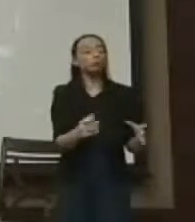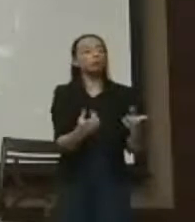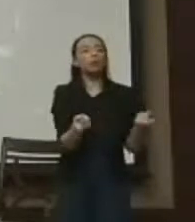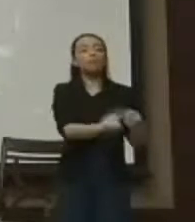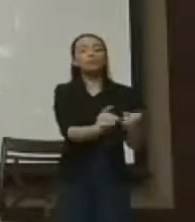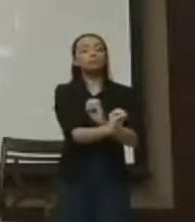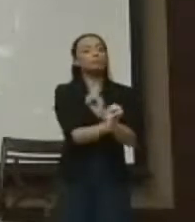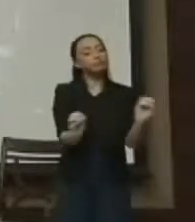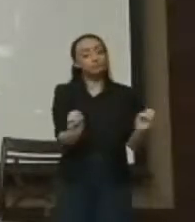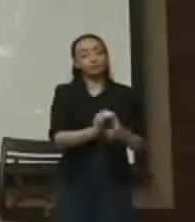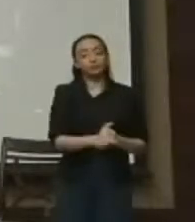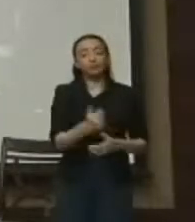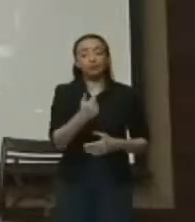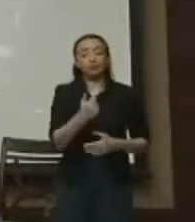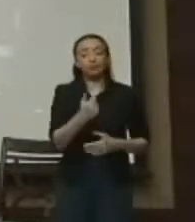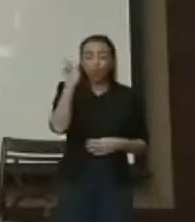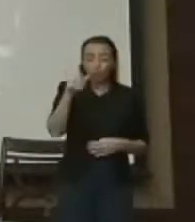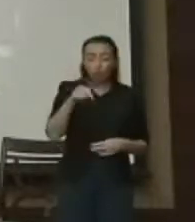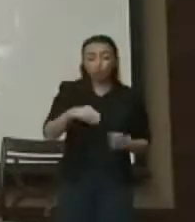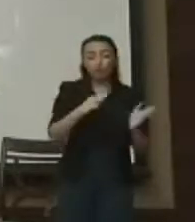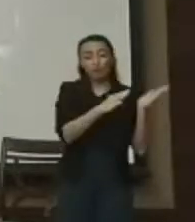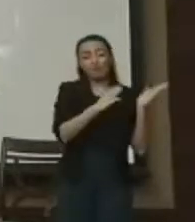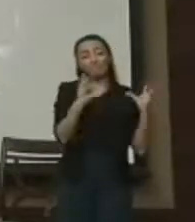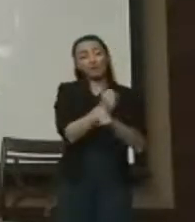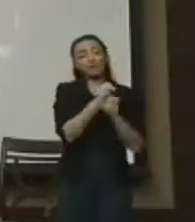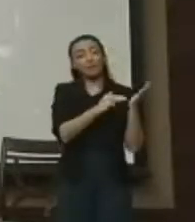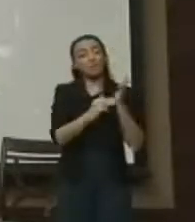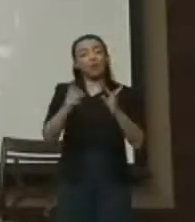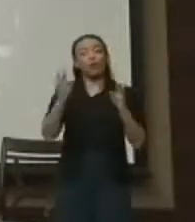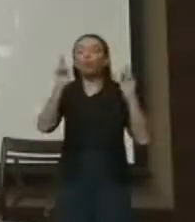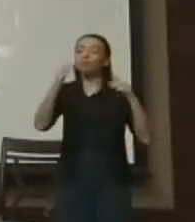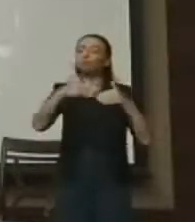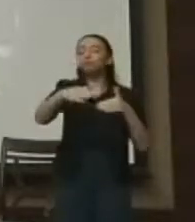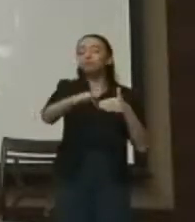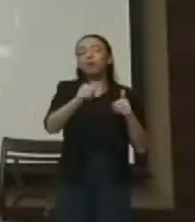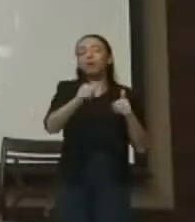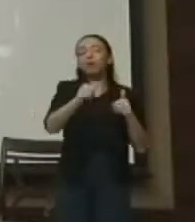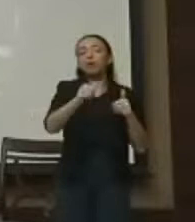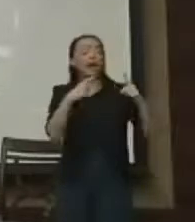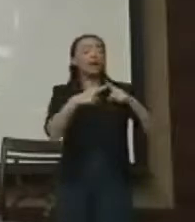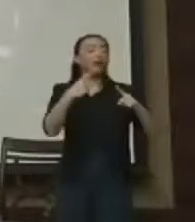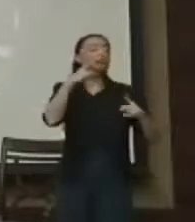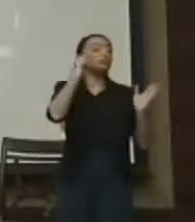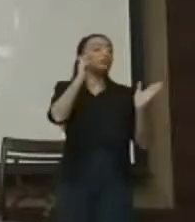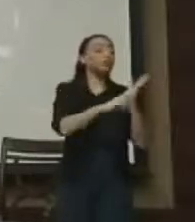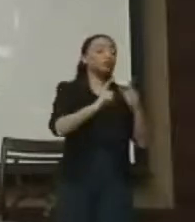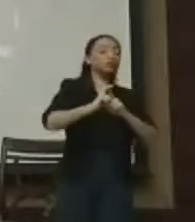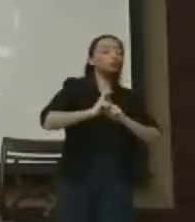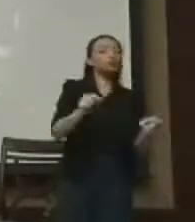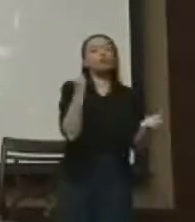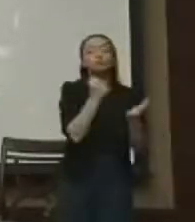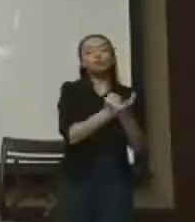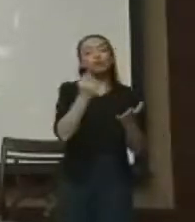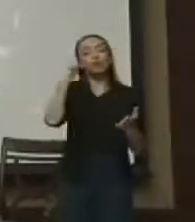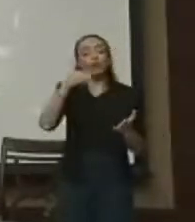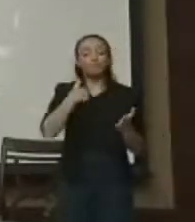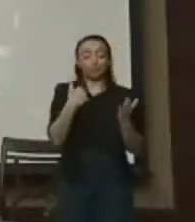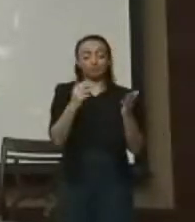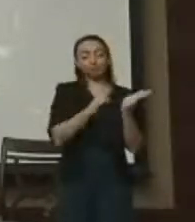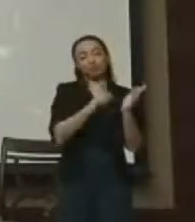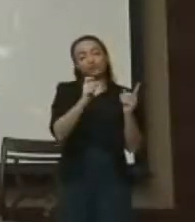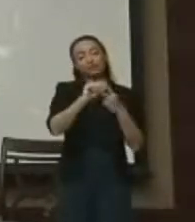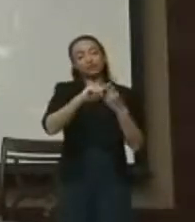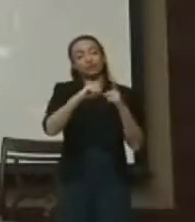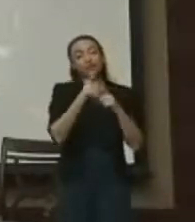that a campaign will bring forward and stir action. And we are committed, I committed to, on behalf of NCPDB, to